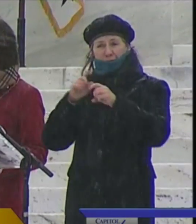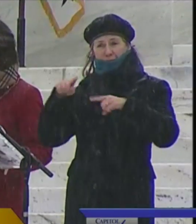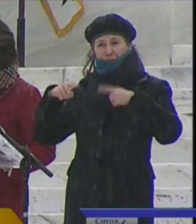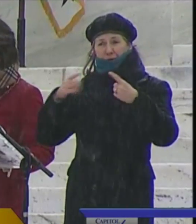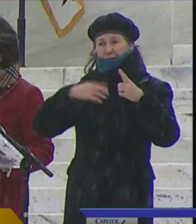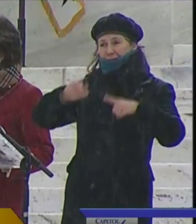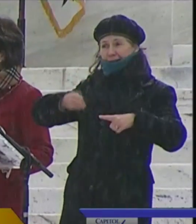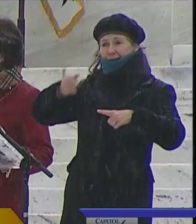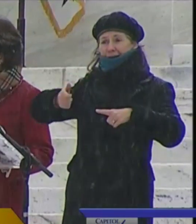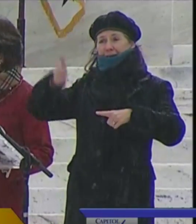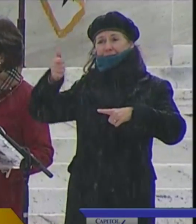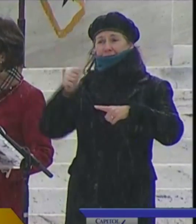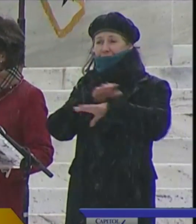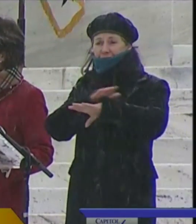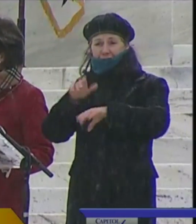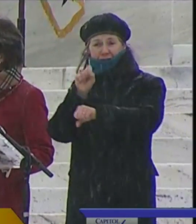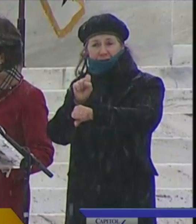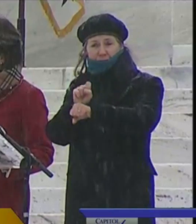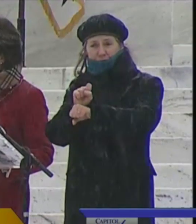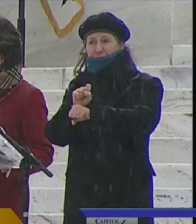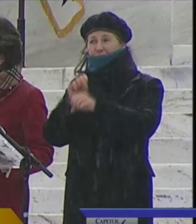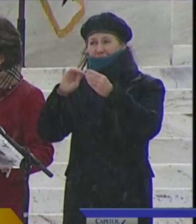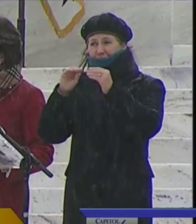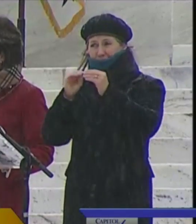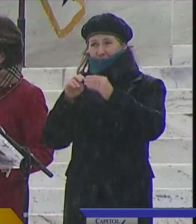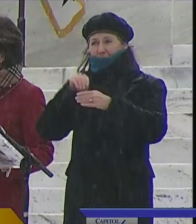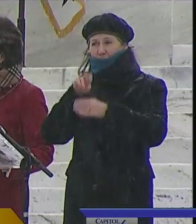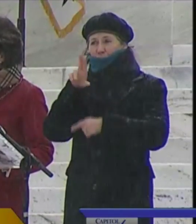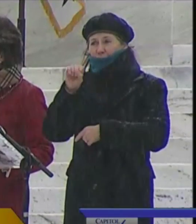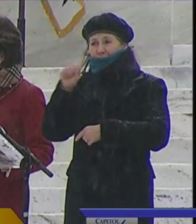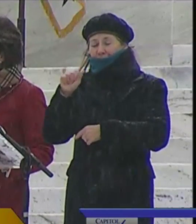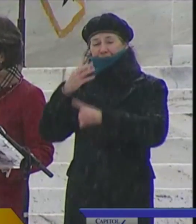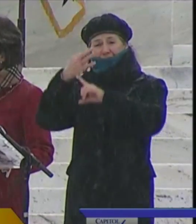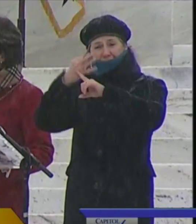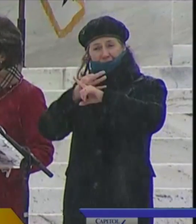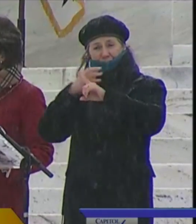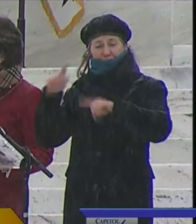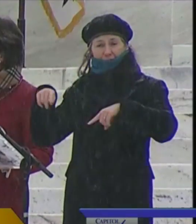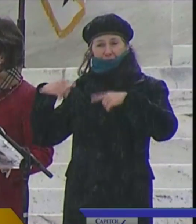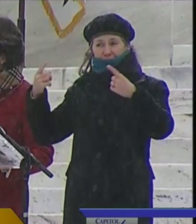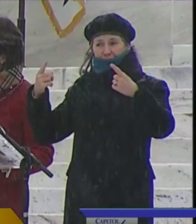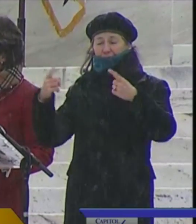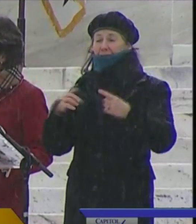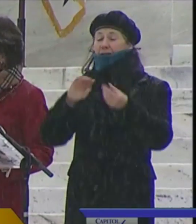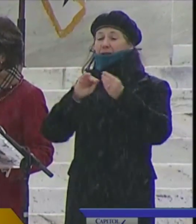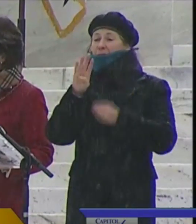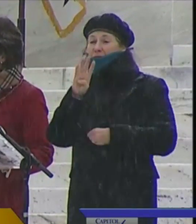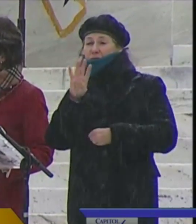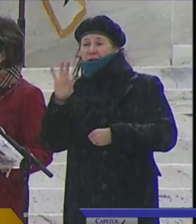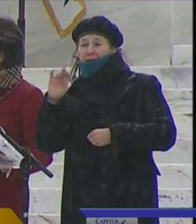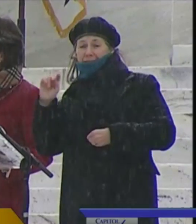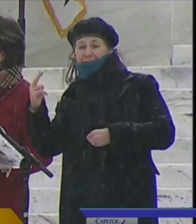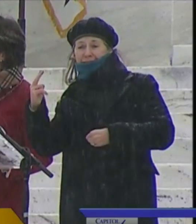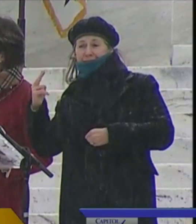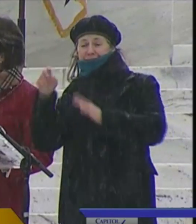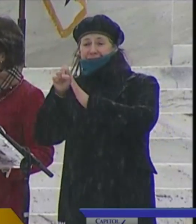highest unemployment rate in the country for 9 straight months. We've been 49th among states where companies want to do business,